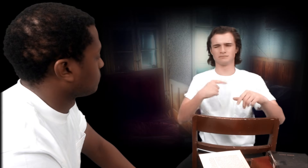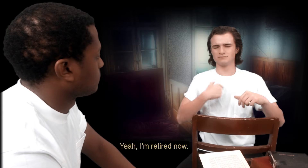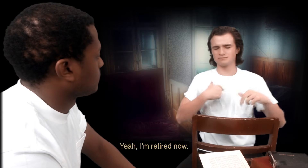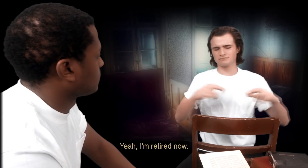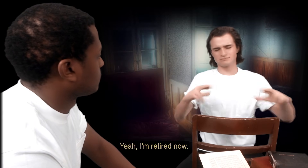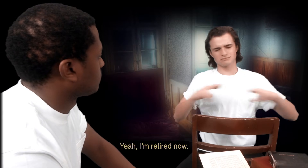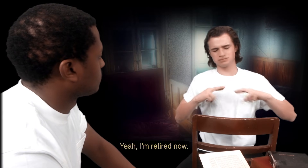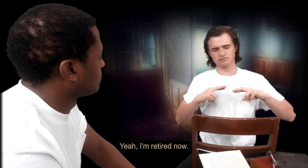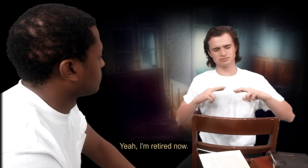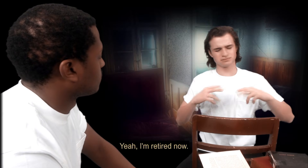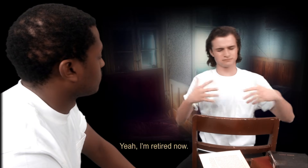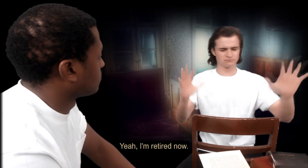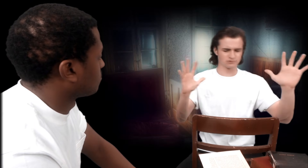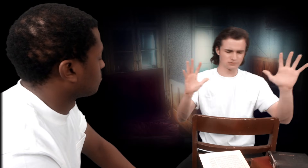Yeah, I'm retired now.